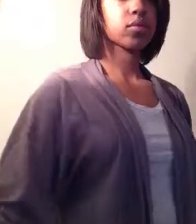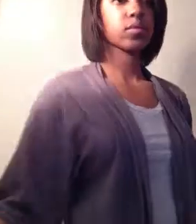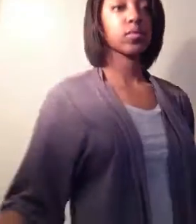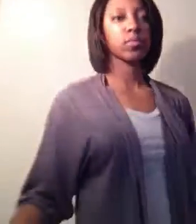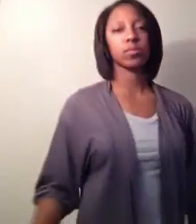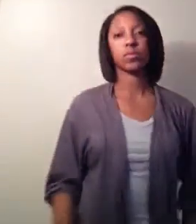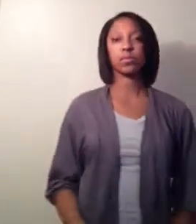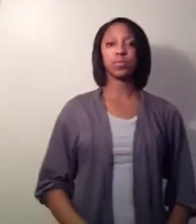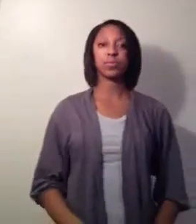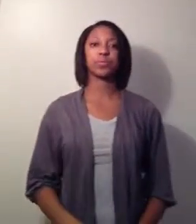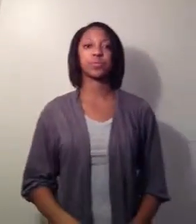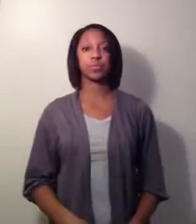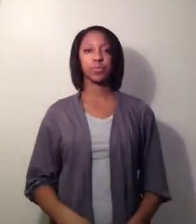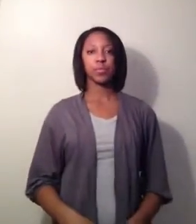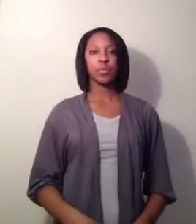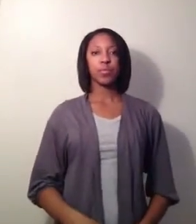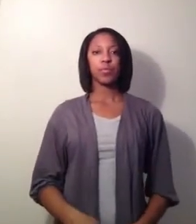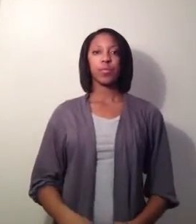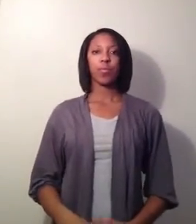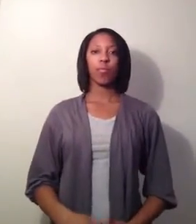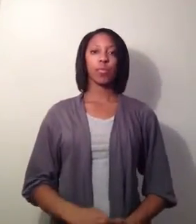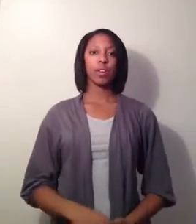Brought to you by rhrealitycheck.org.